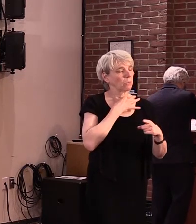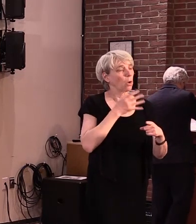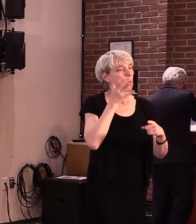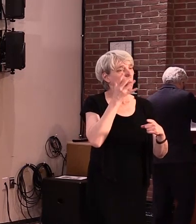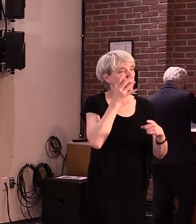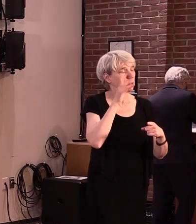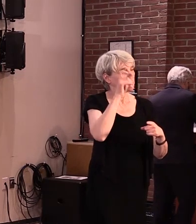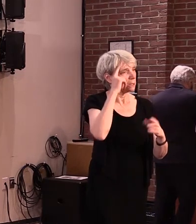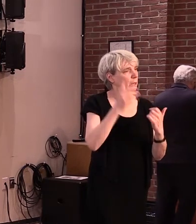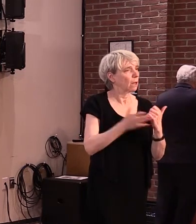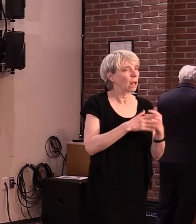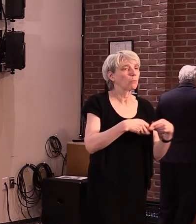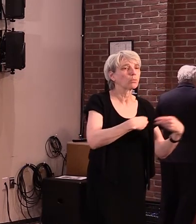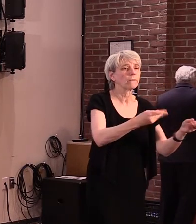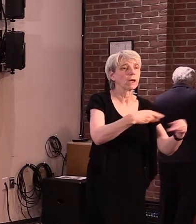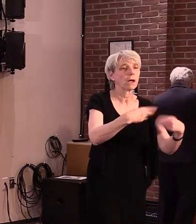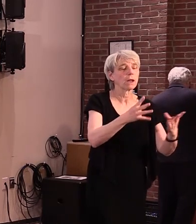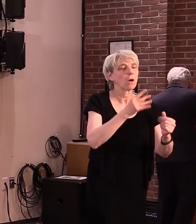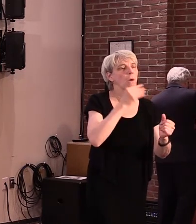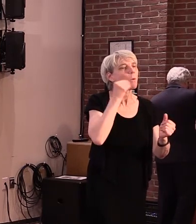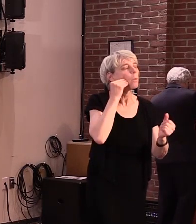curriculum and other assistance?